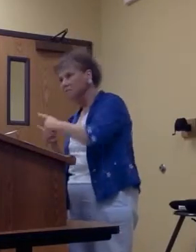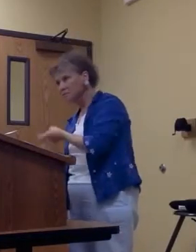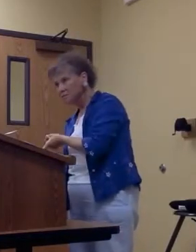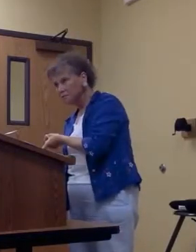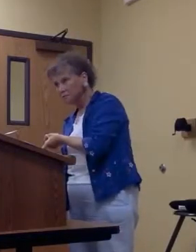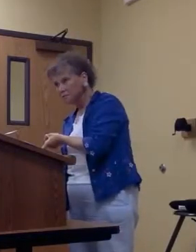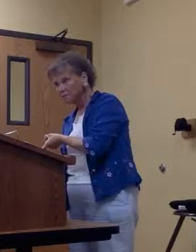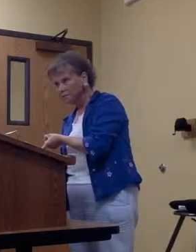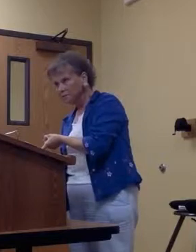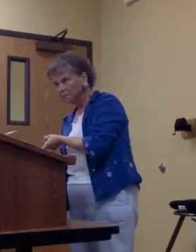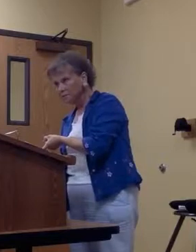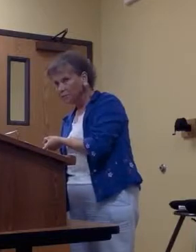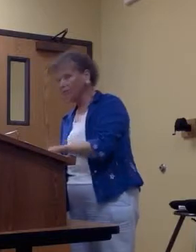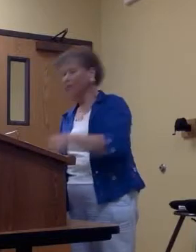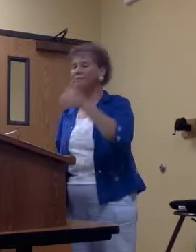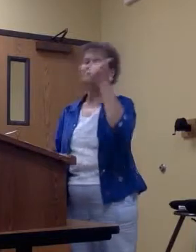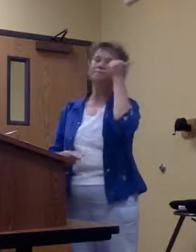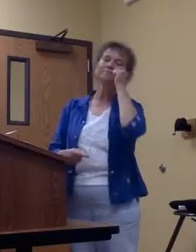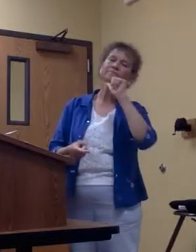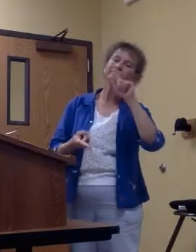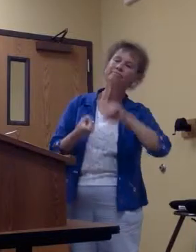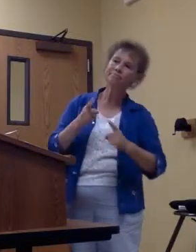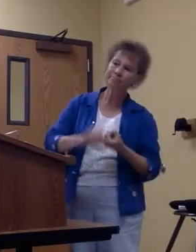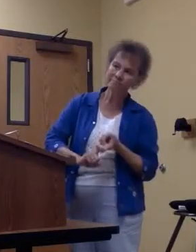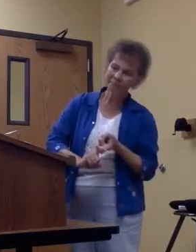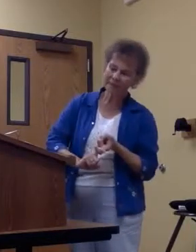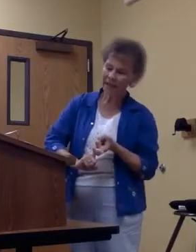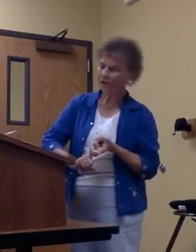boyfriend and girlfriend. Again, you know most of these.